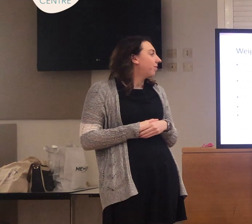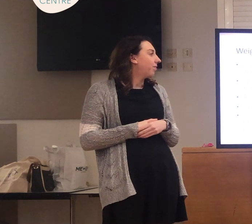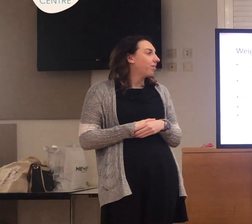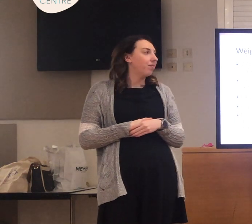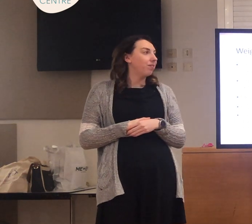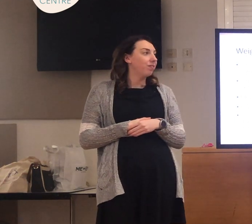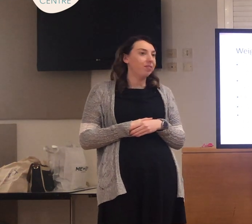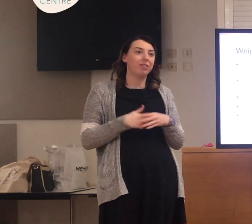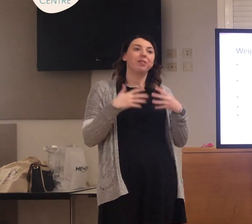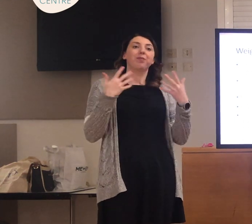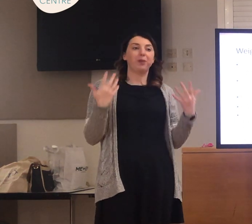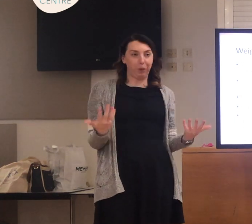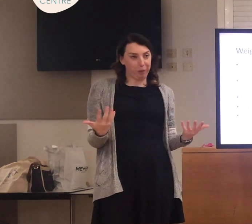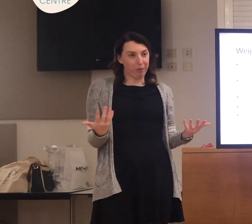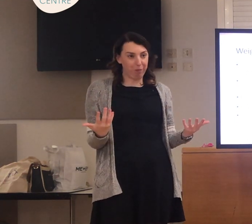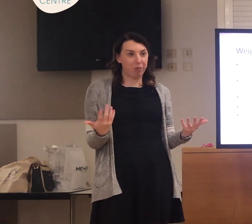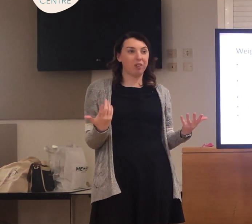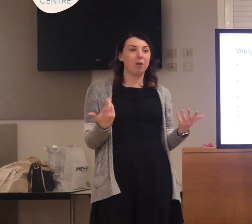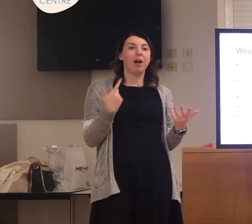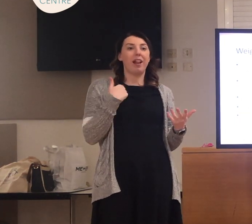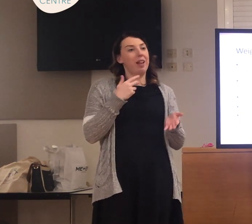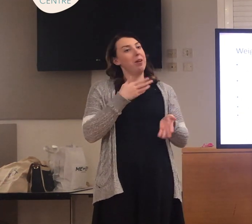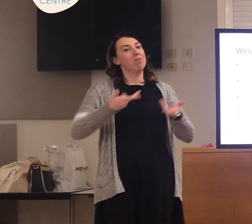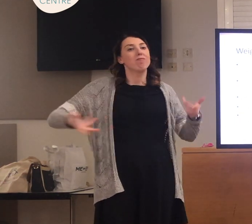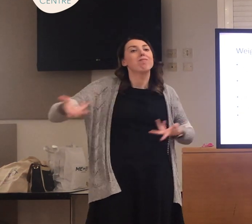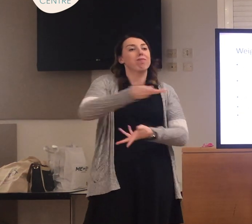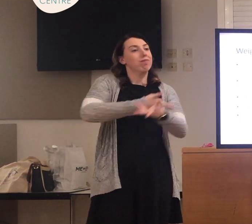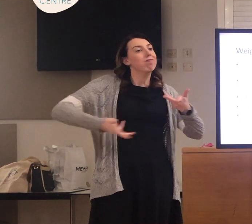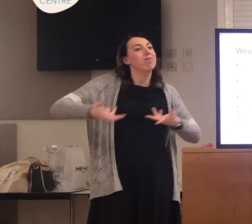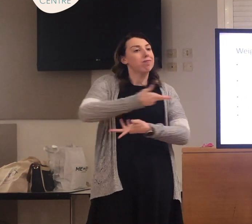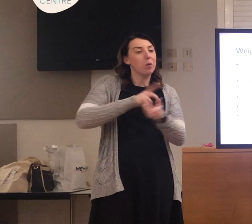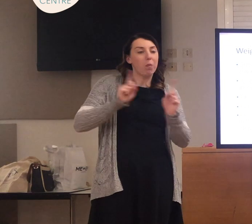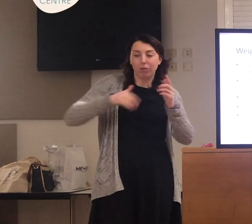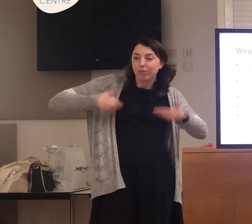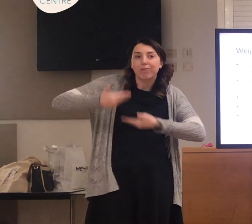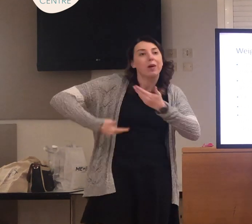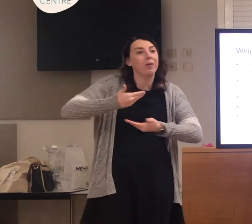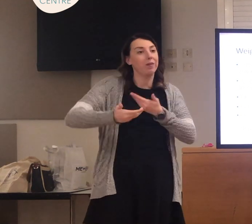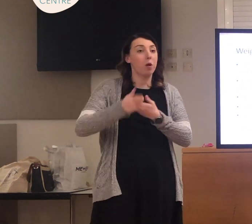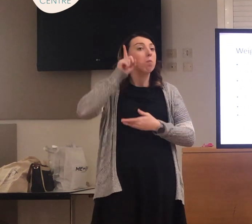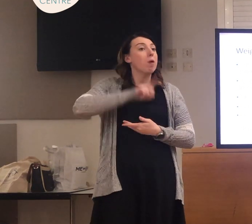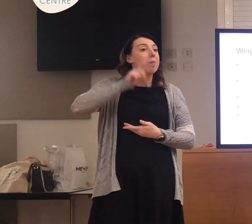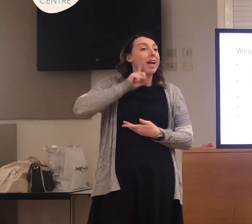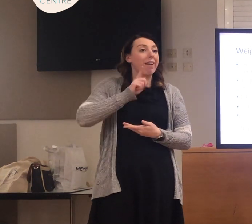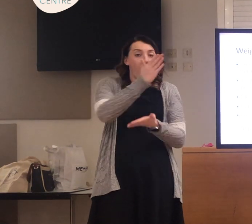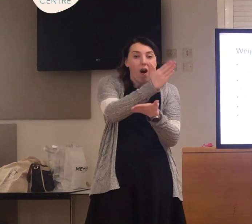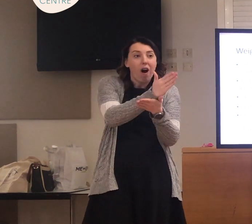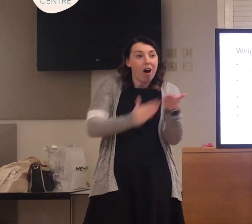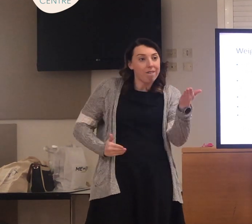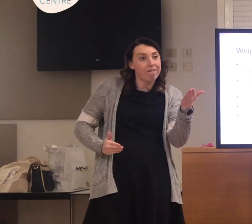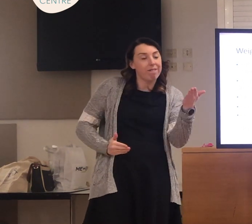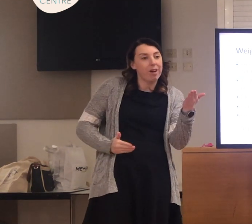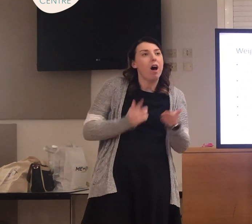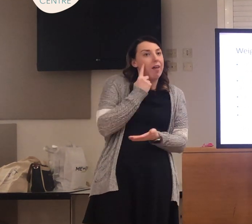So let's normalize what's going on. At least half of women, and I think